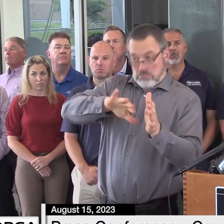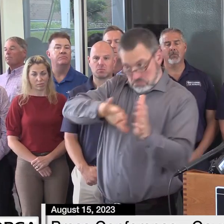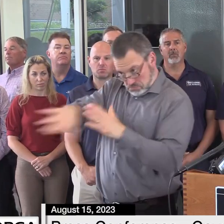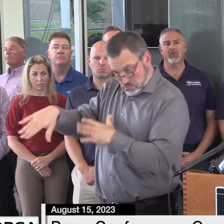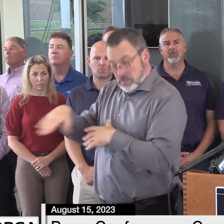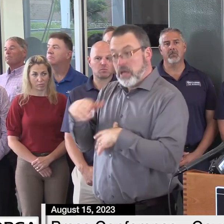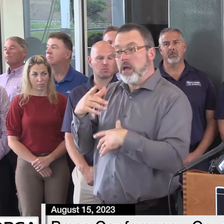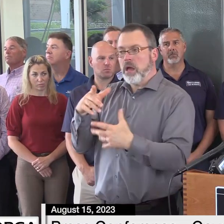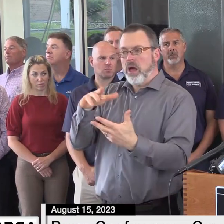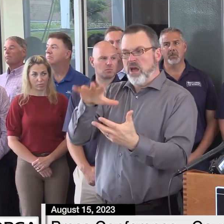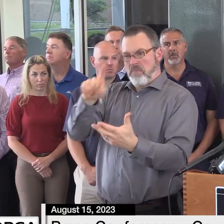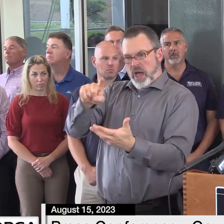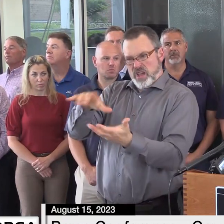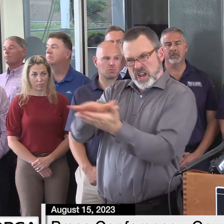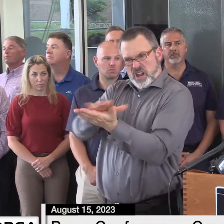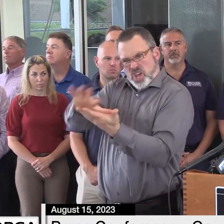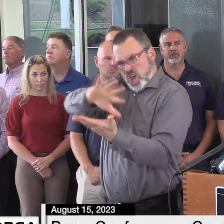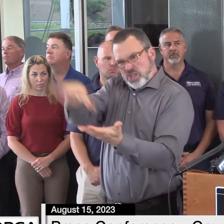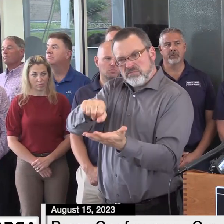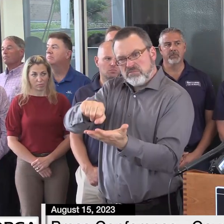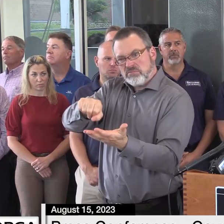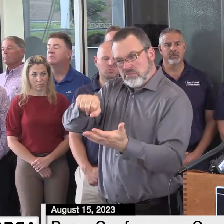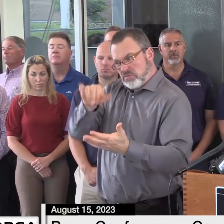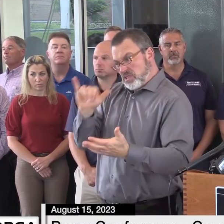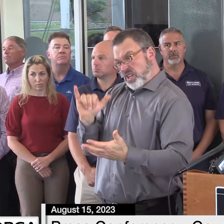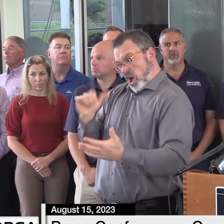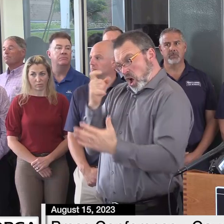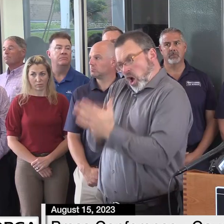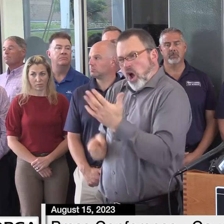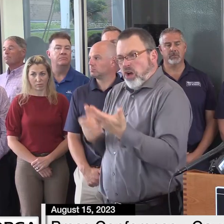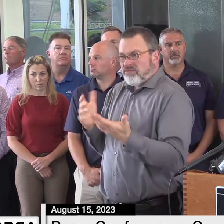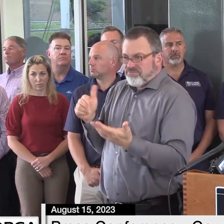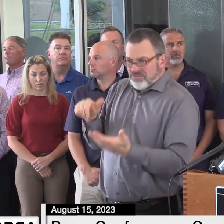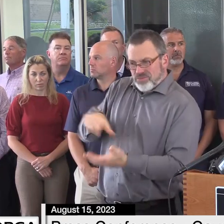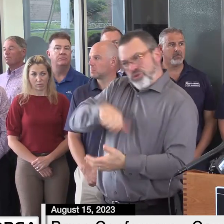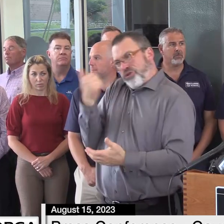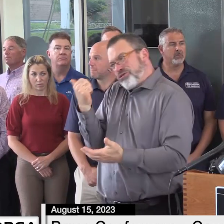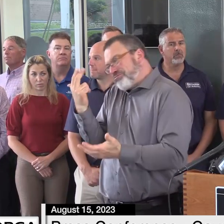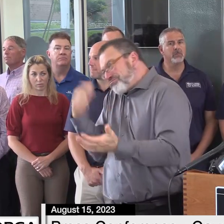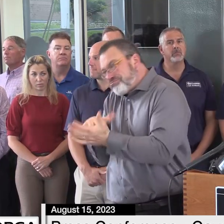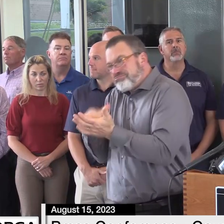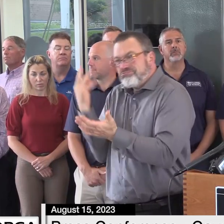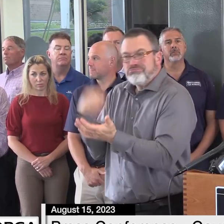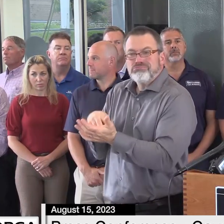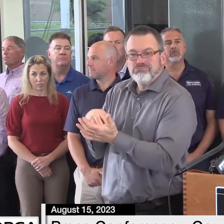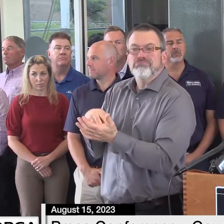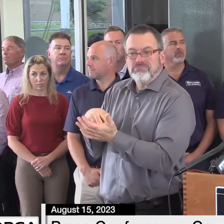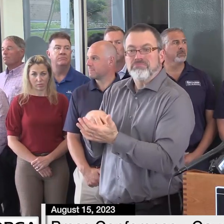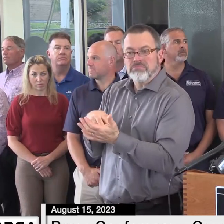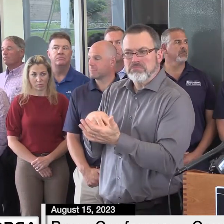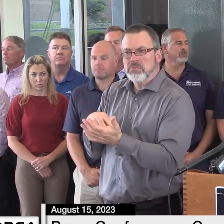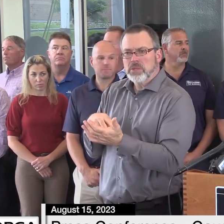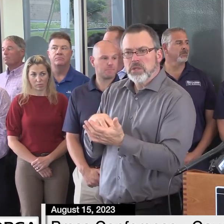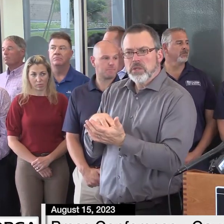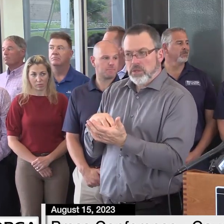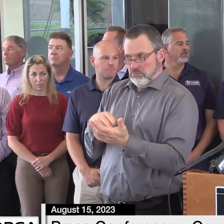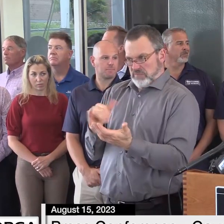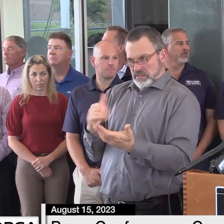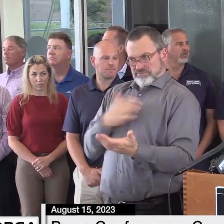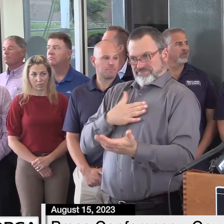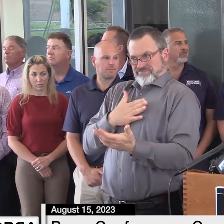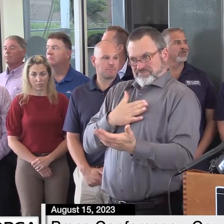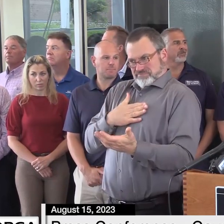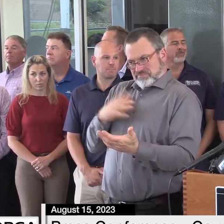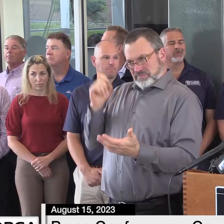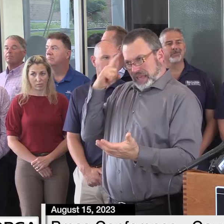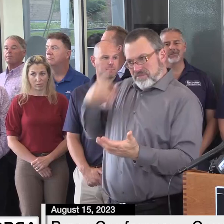deconstruct and dispose of the unit, then all the money's gone. So we wanted to do whatever we could to support that, knowing that it's